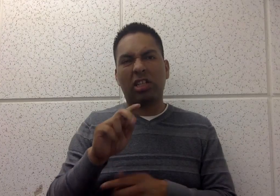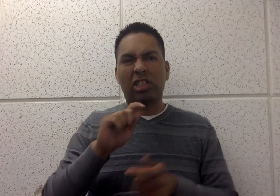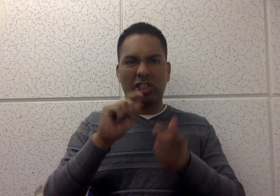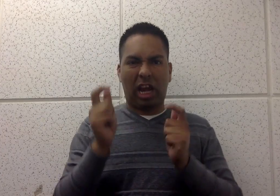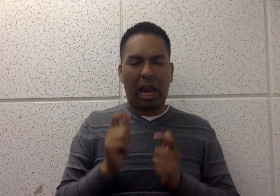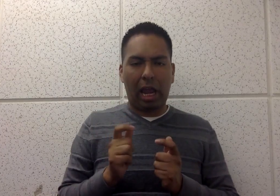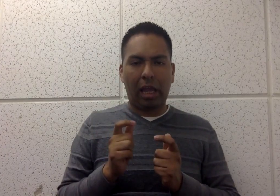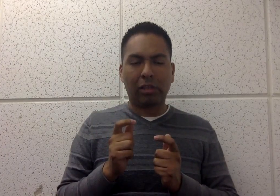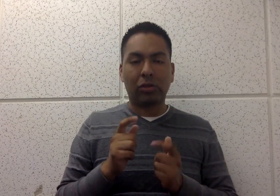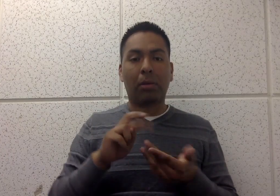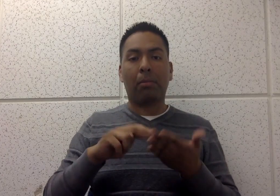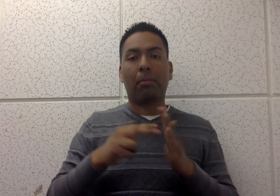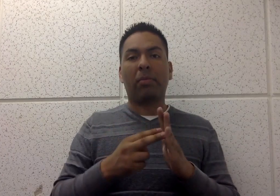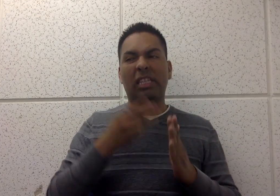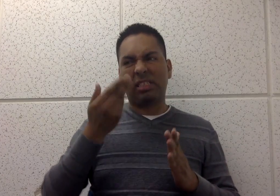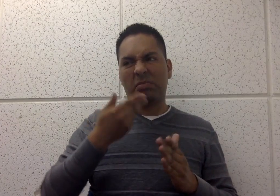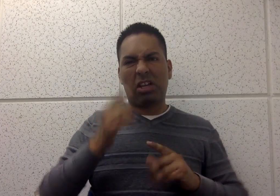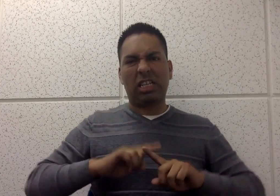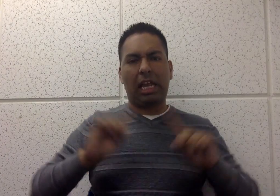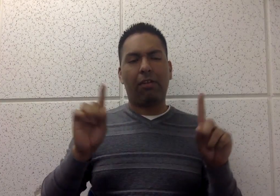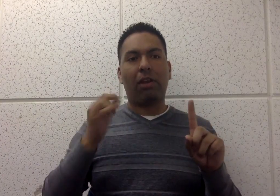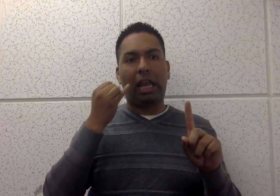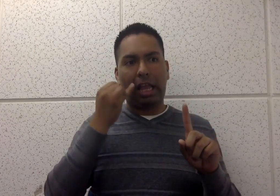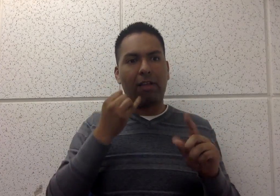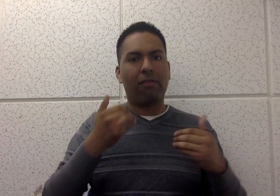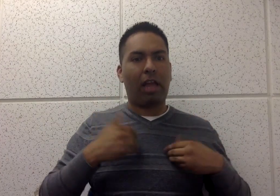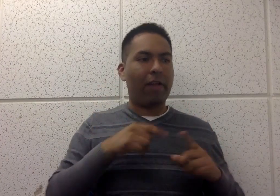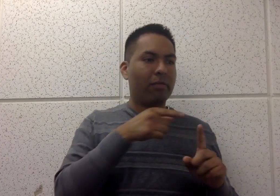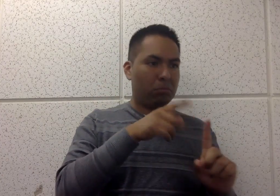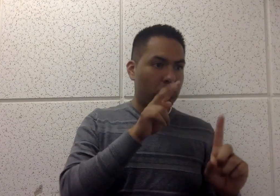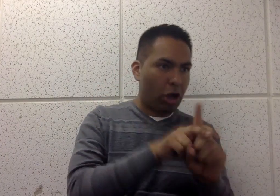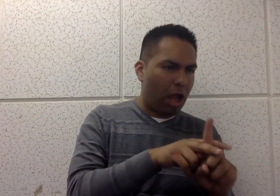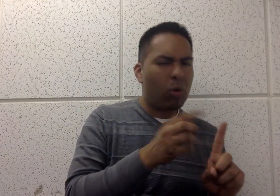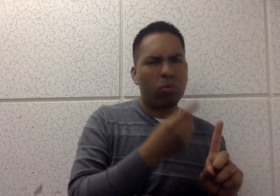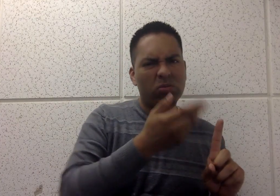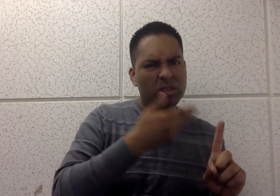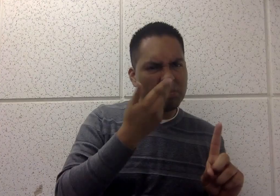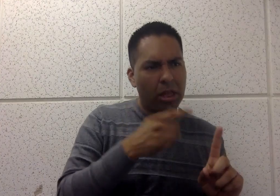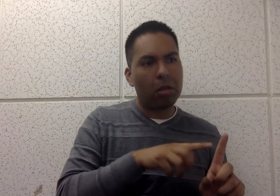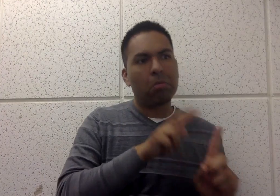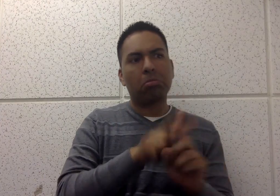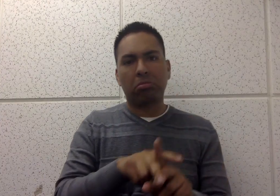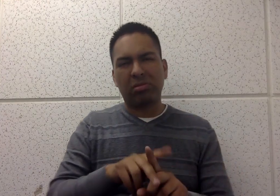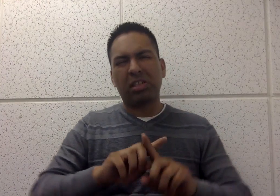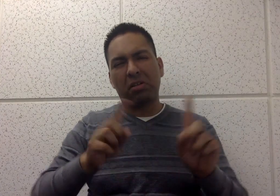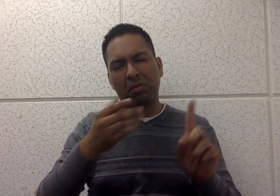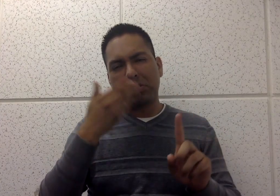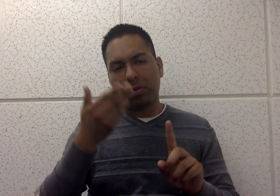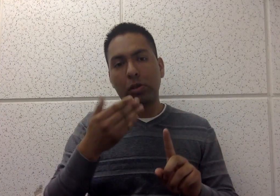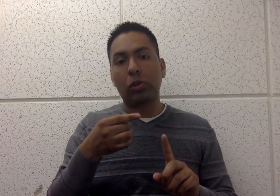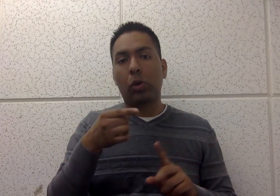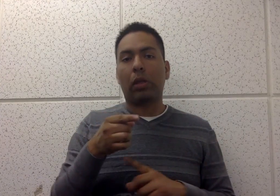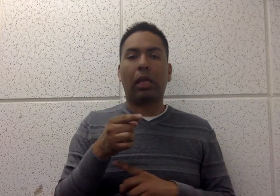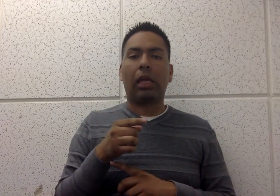different tasks. And they can use that, task-specific odor and cuticular hydrocarbons, they can use that in their brief